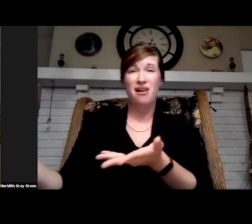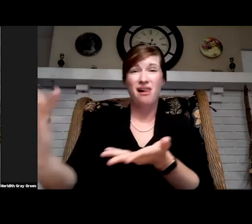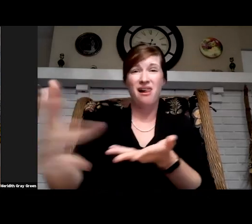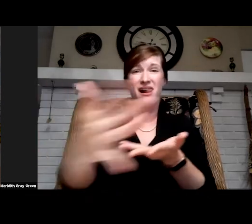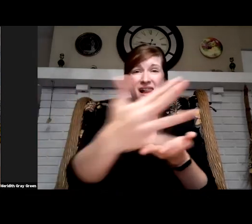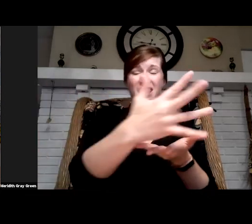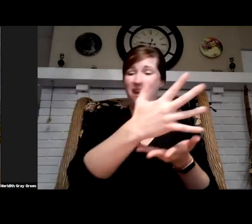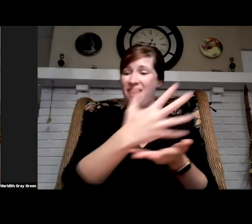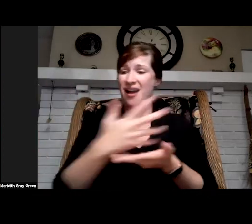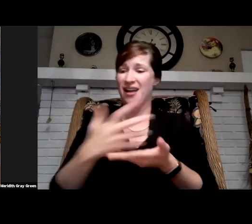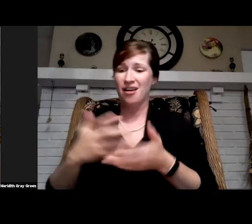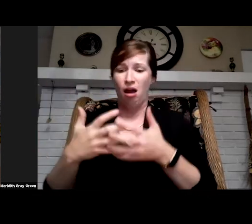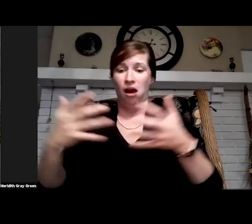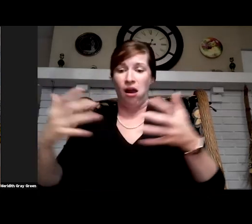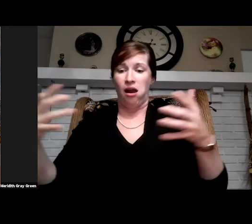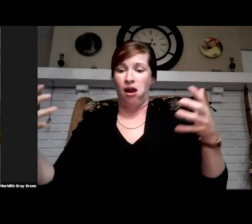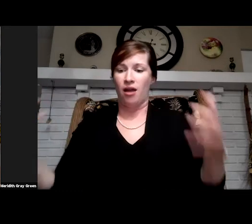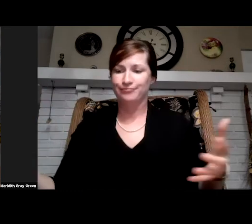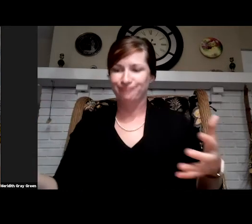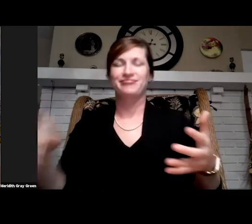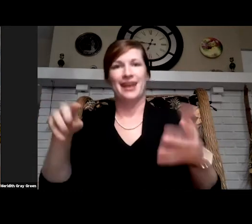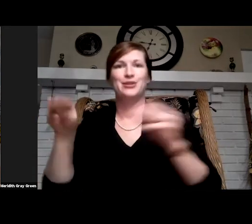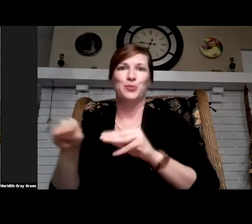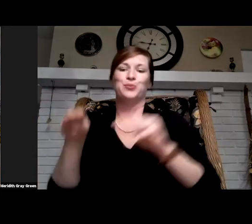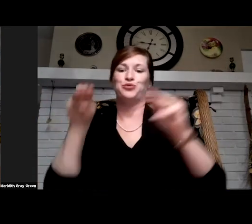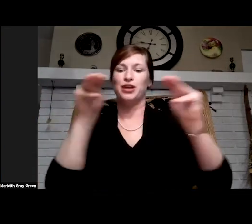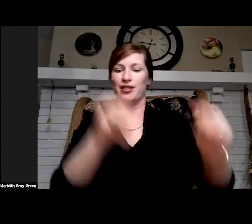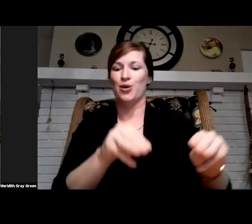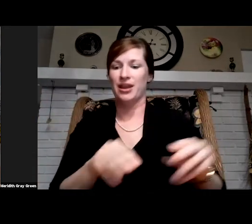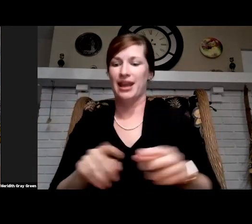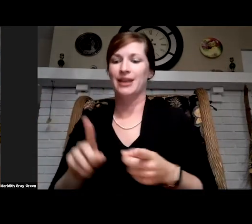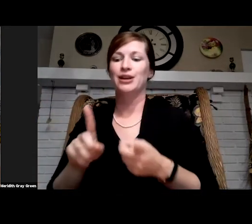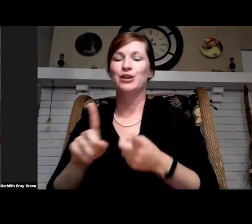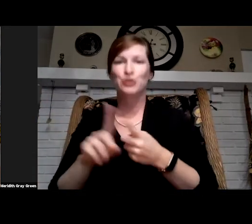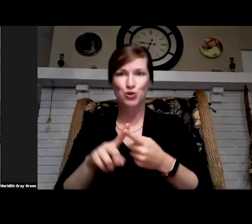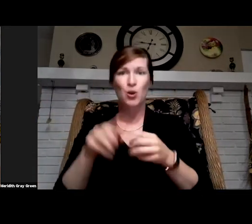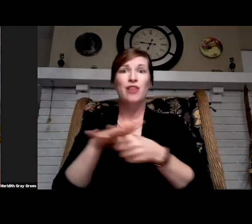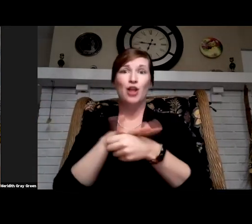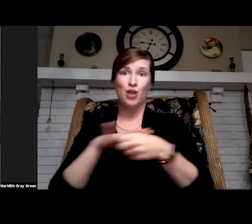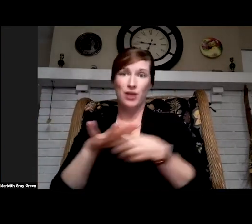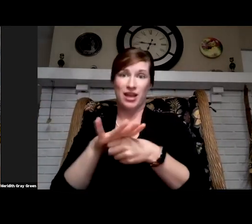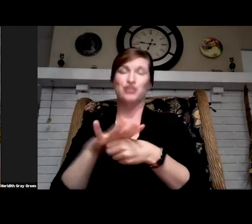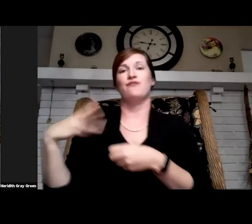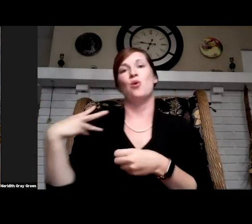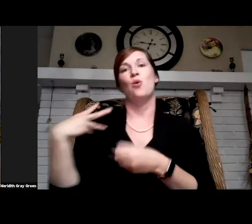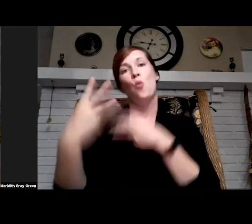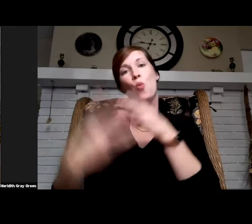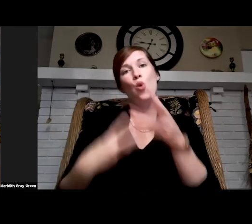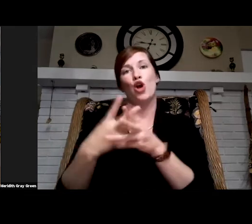Over the years, the museum collection has had several different